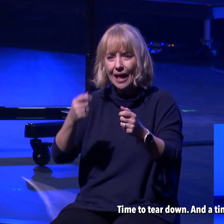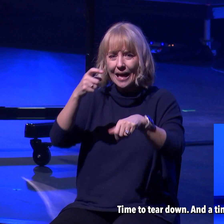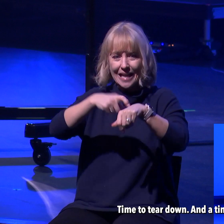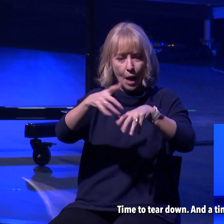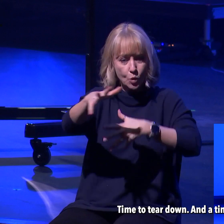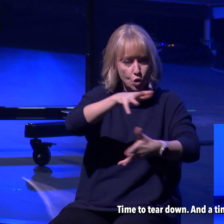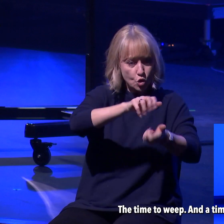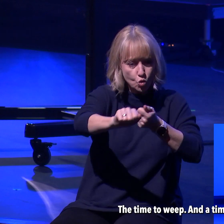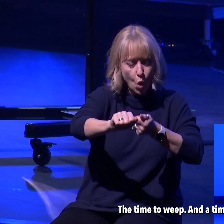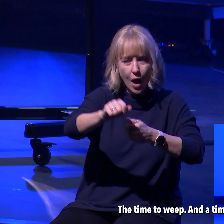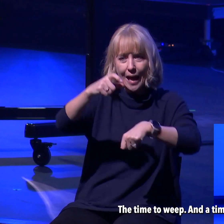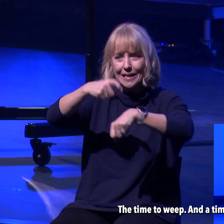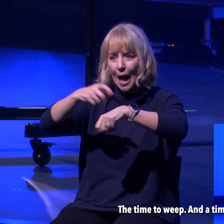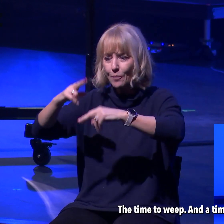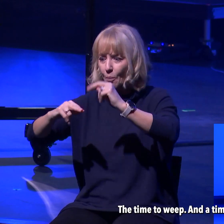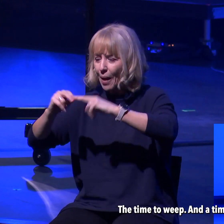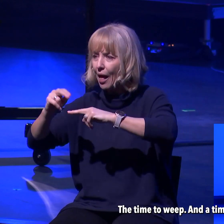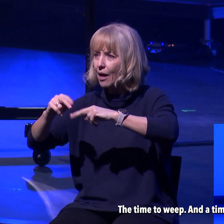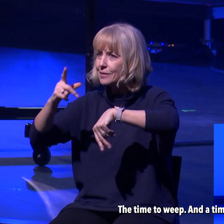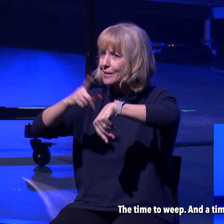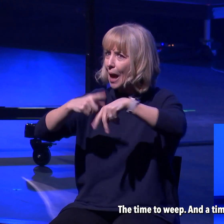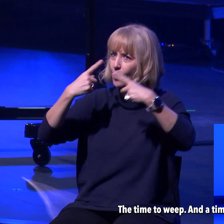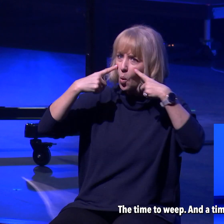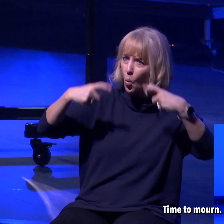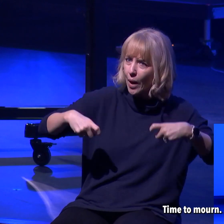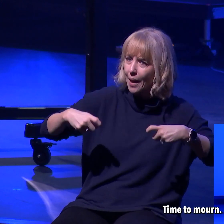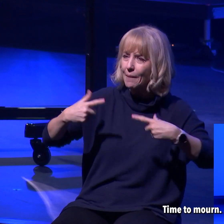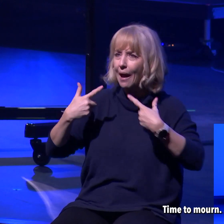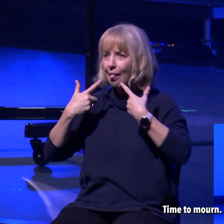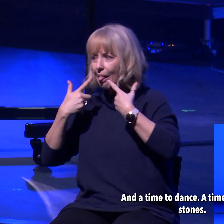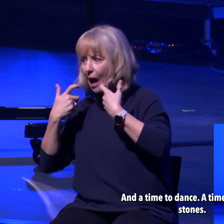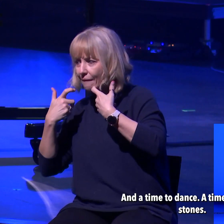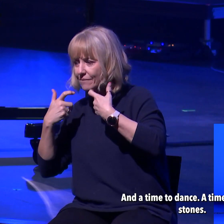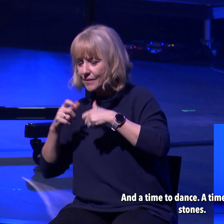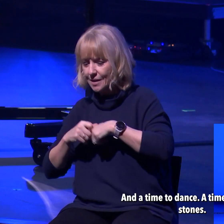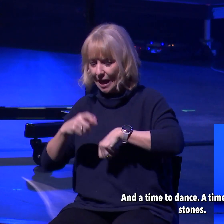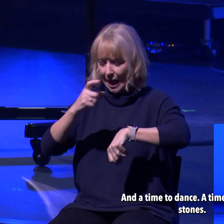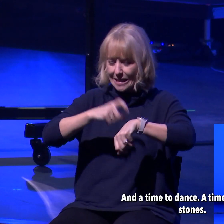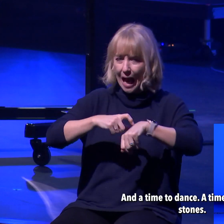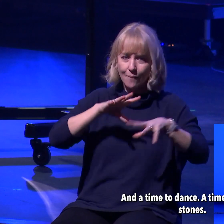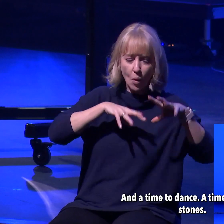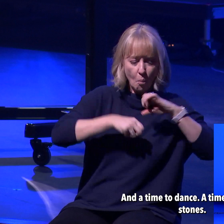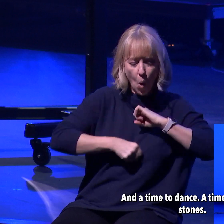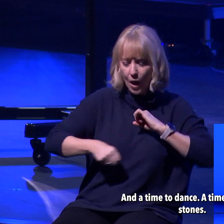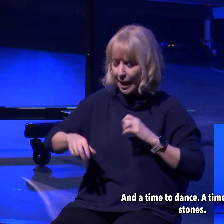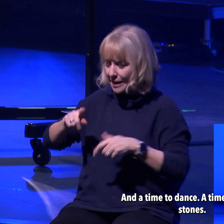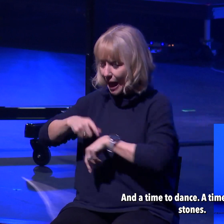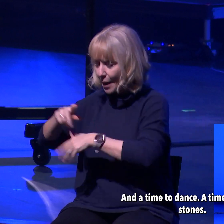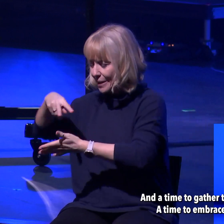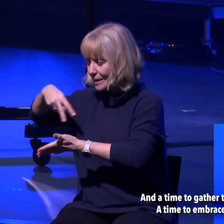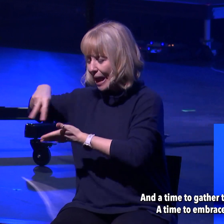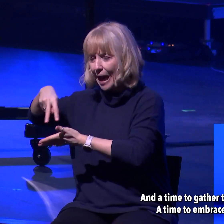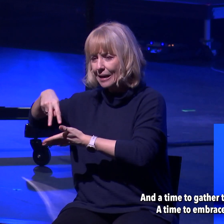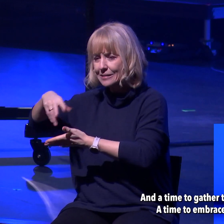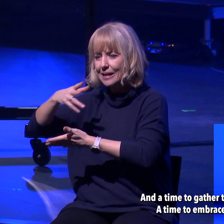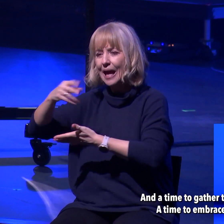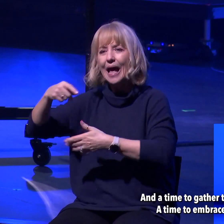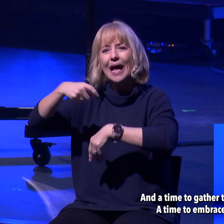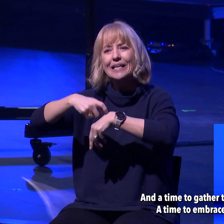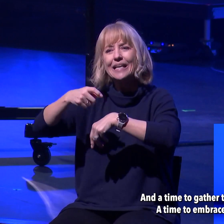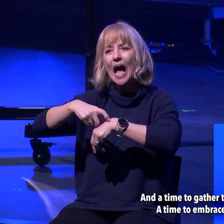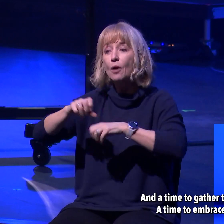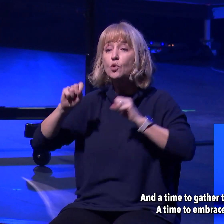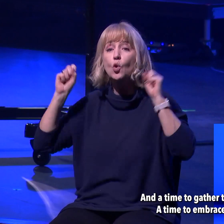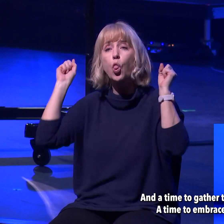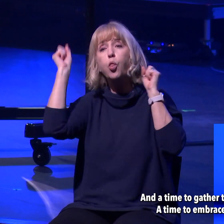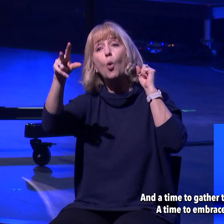to build, a time to weep and a time to laugh, a time to mourn and a time to dance, a time to scatter stones and a time to gather them, a